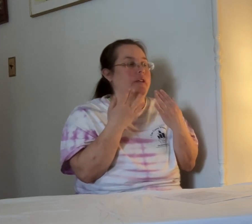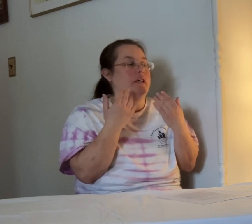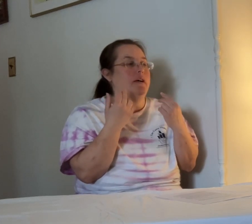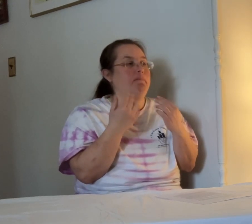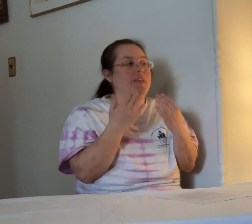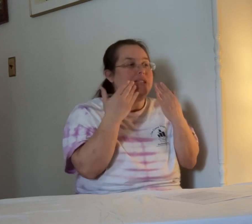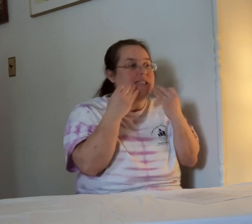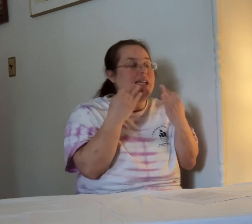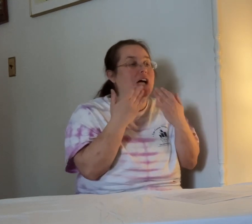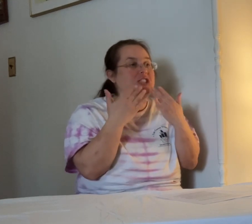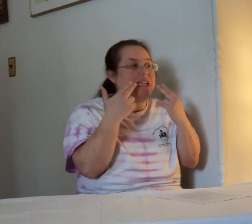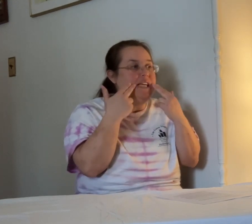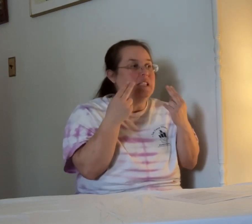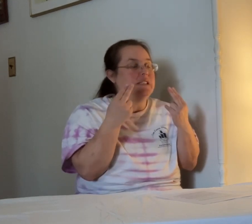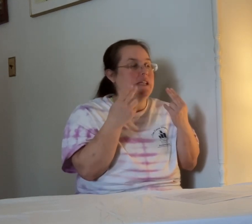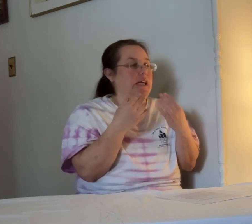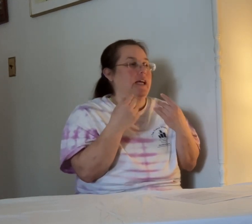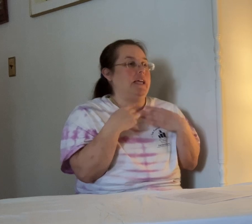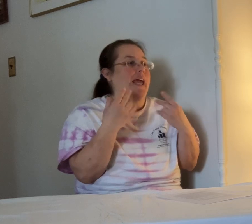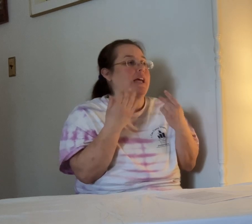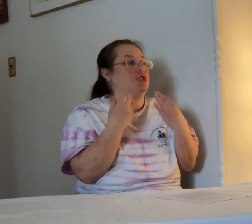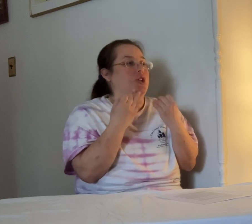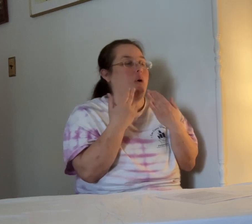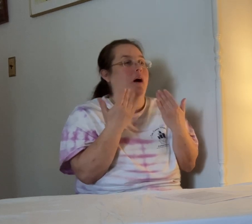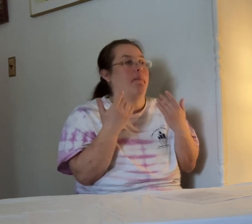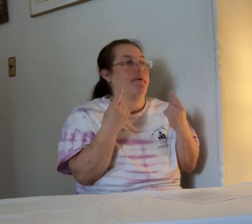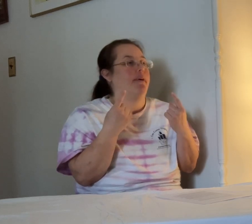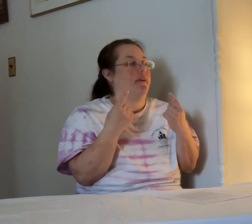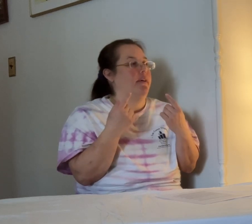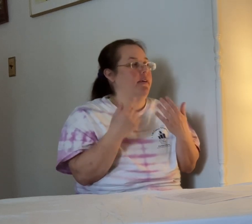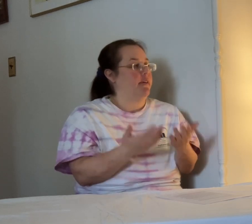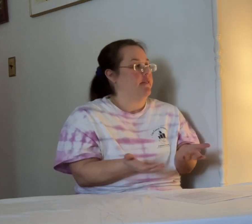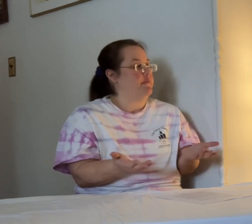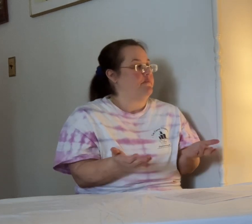the CLTs can't show up